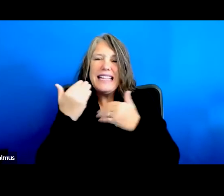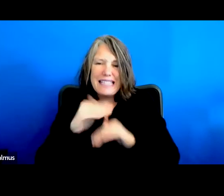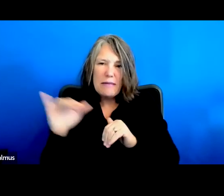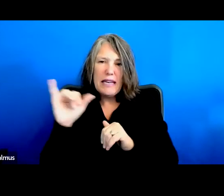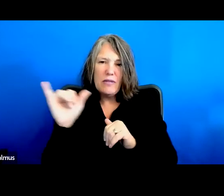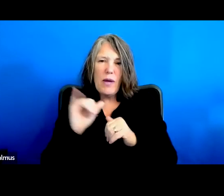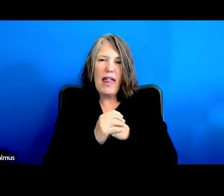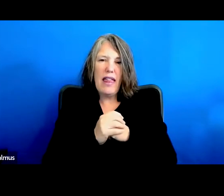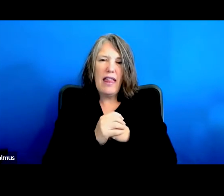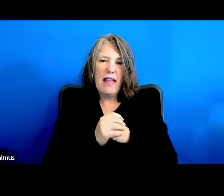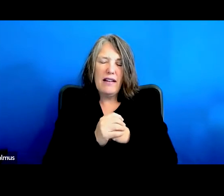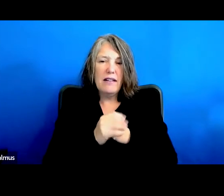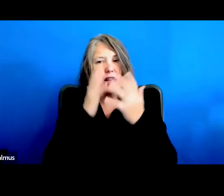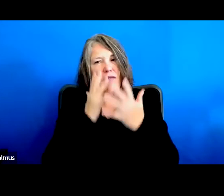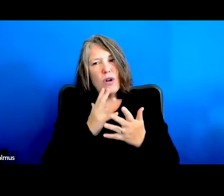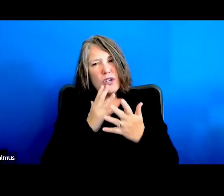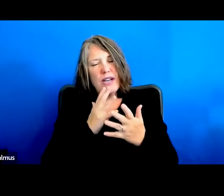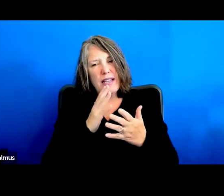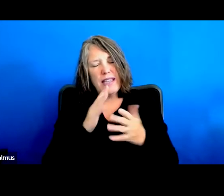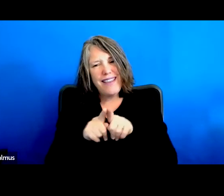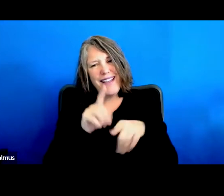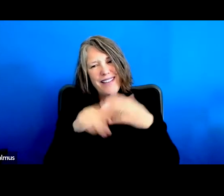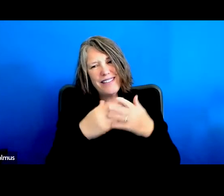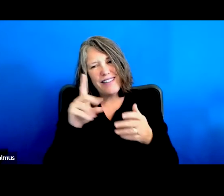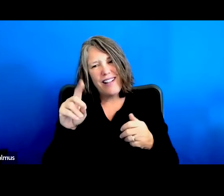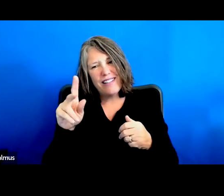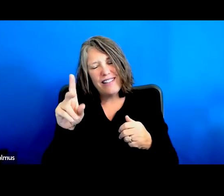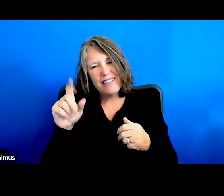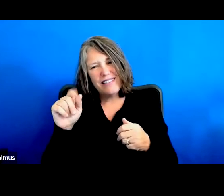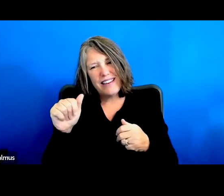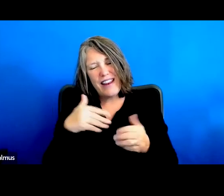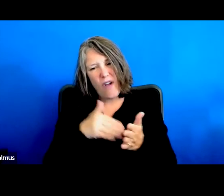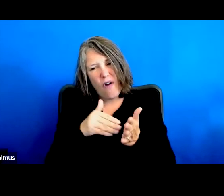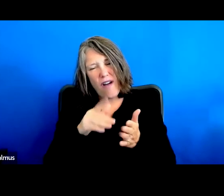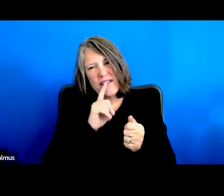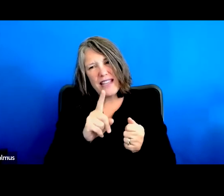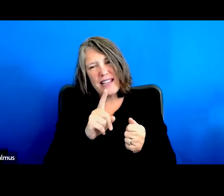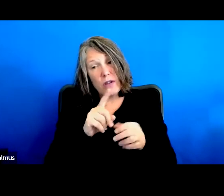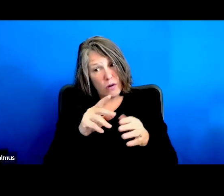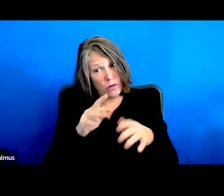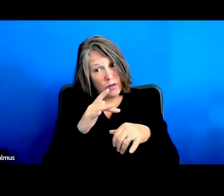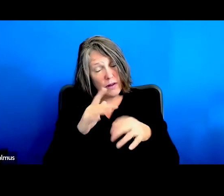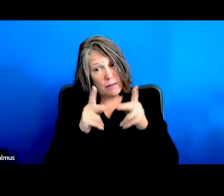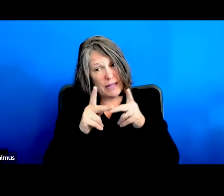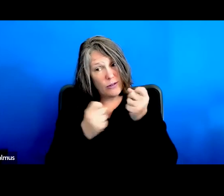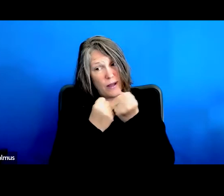well, unfortunately, as all data often is, and so there's room to advocate there as well.